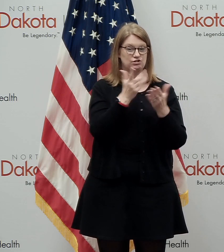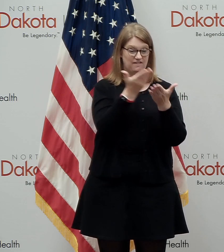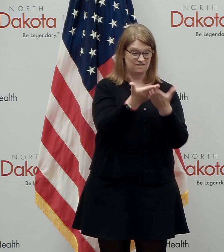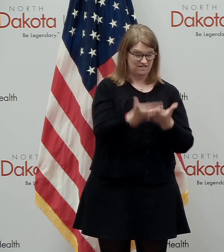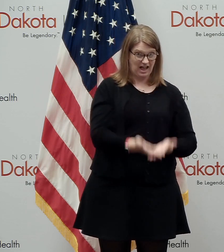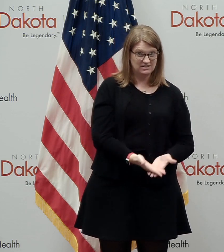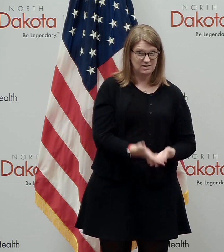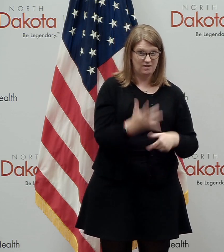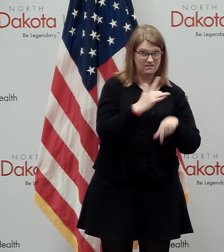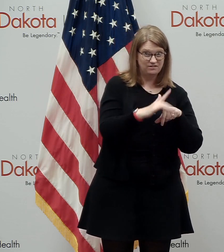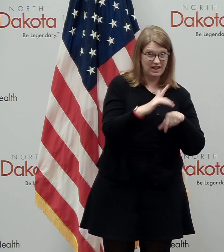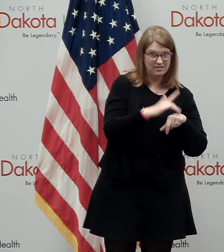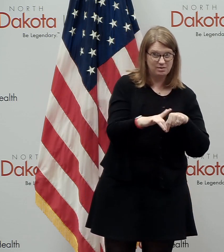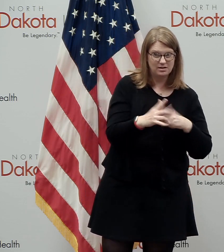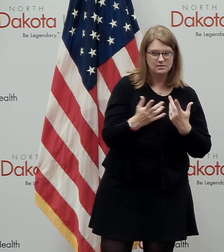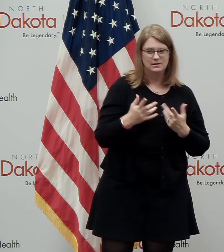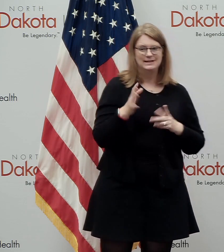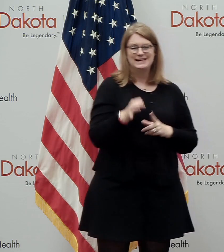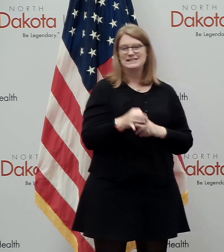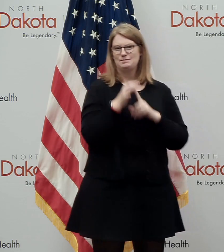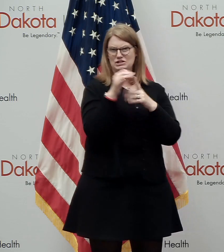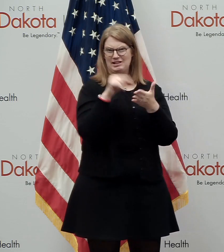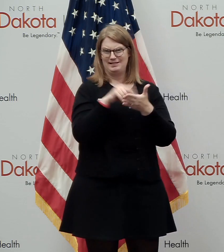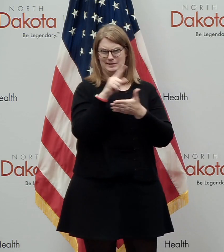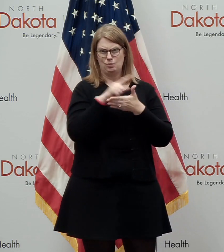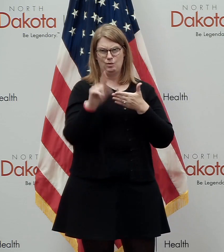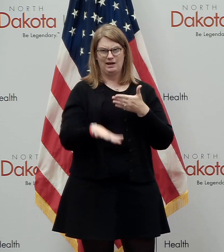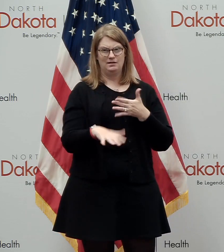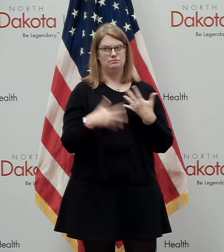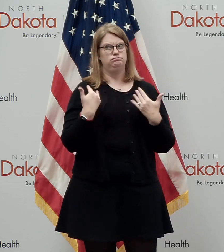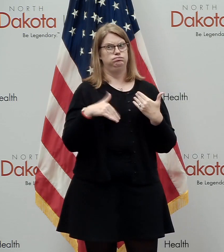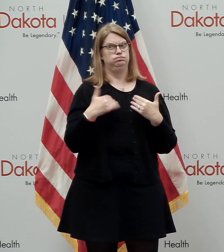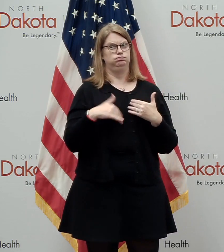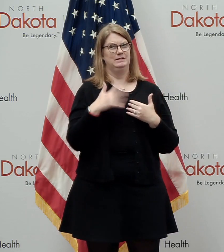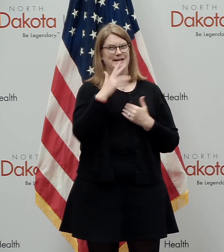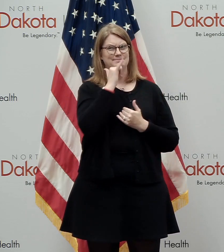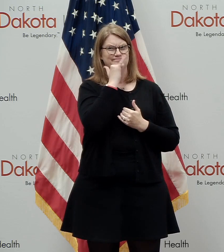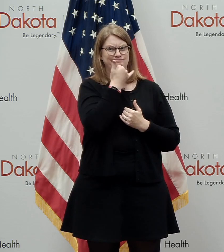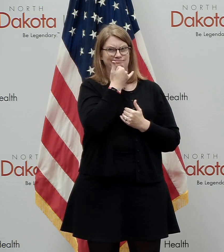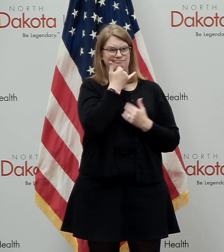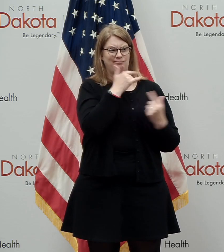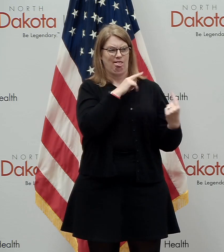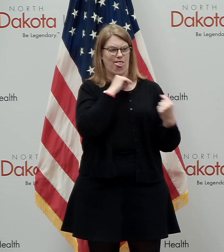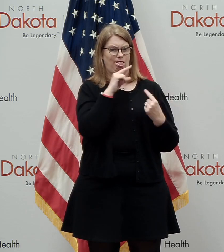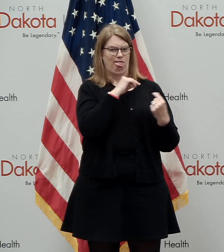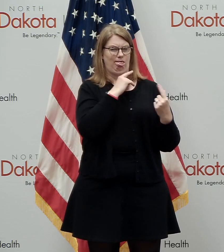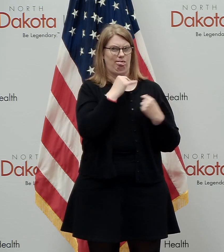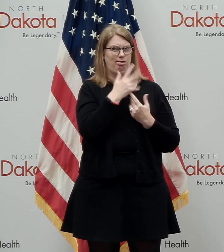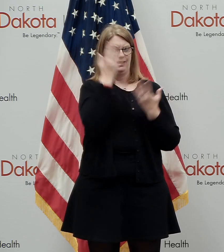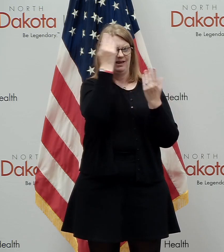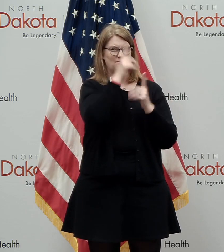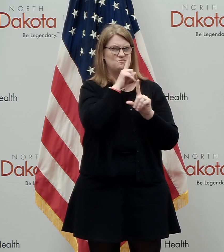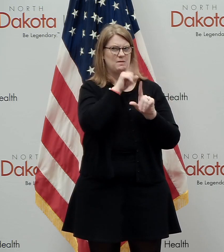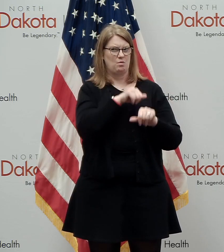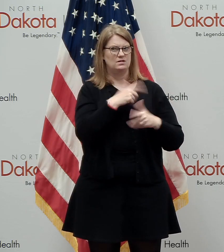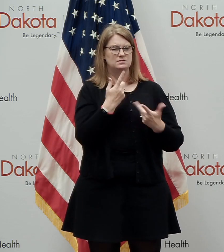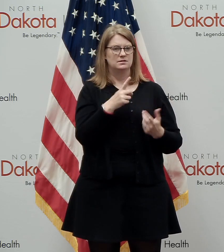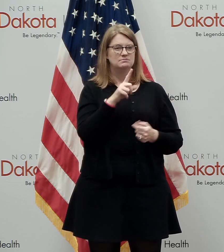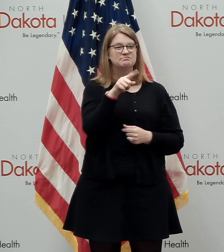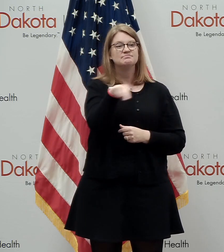in particular coming off a weekend where we had a lot of erroneous national reports and comparisons. We appreciate